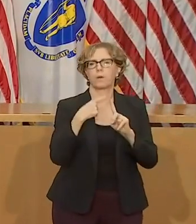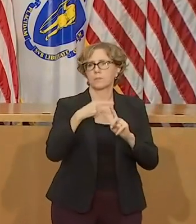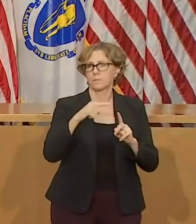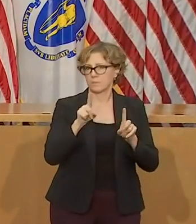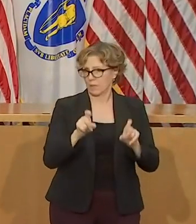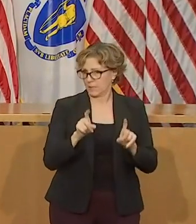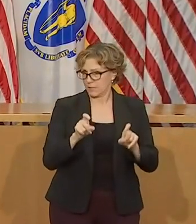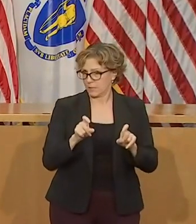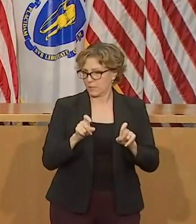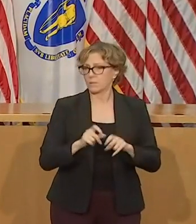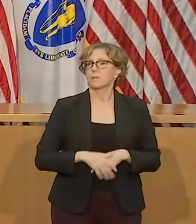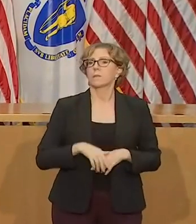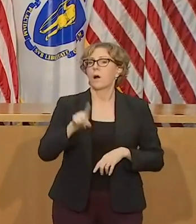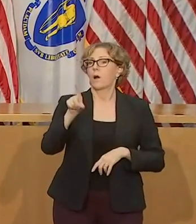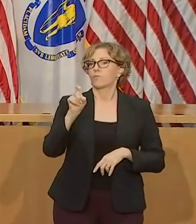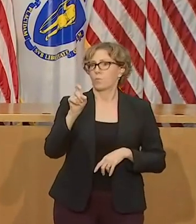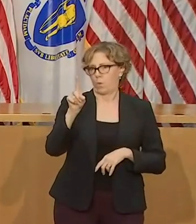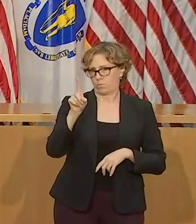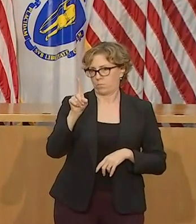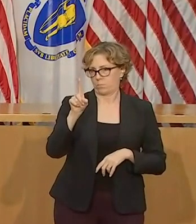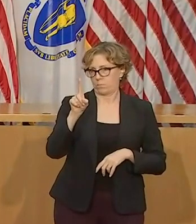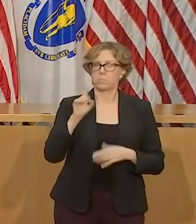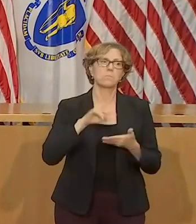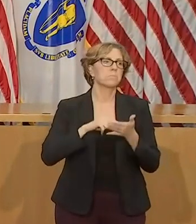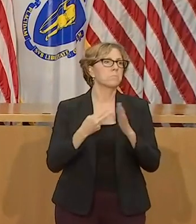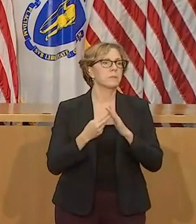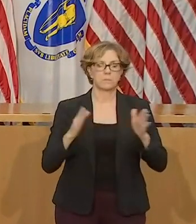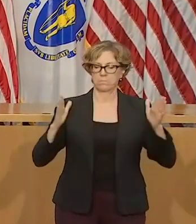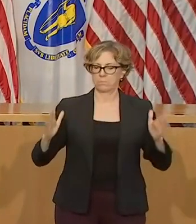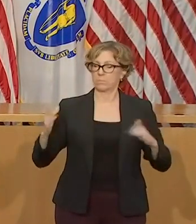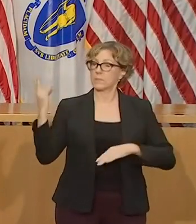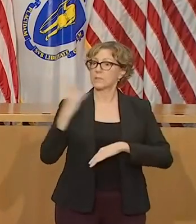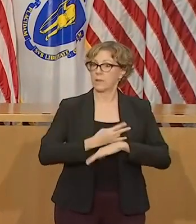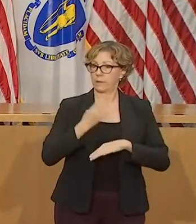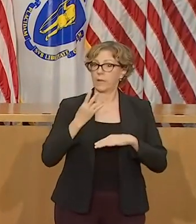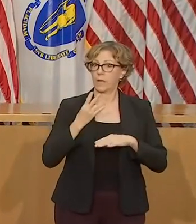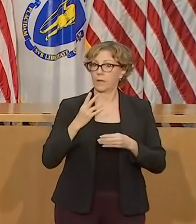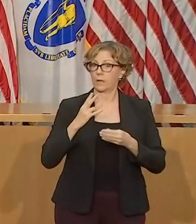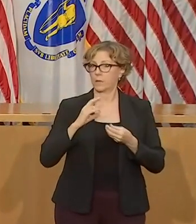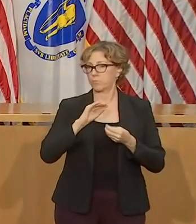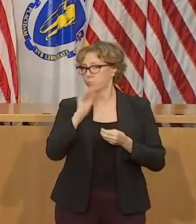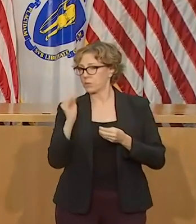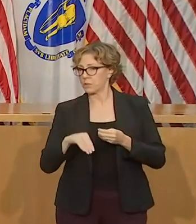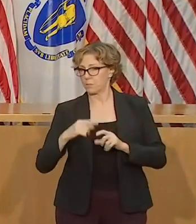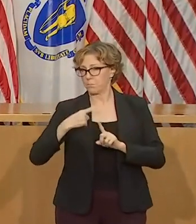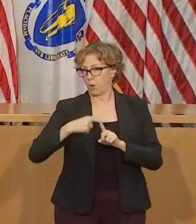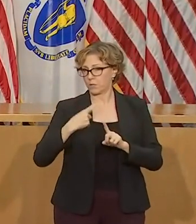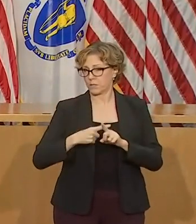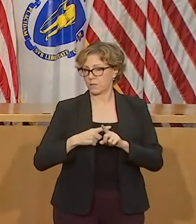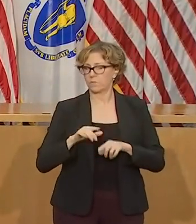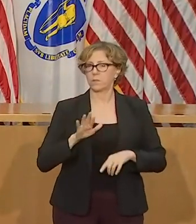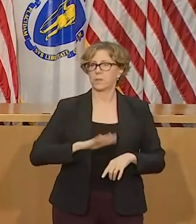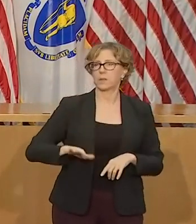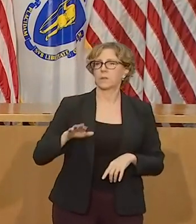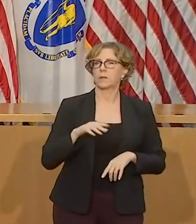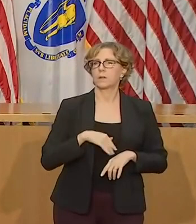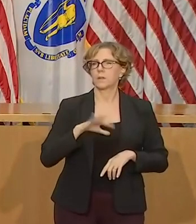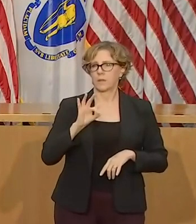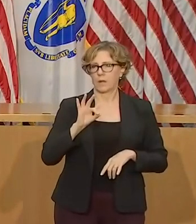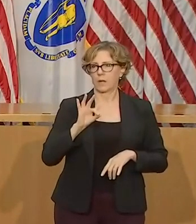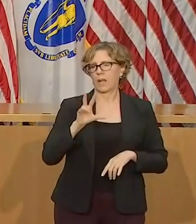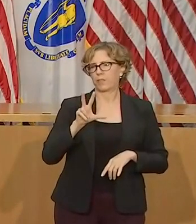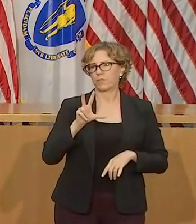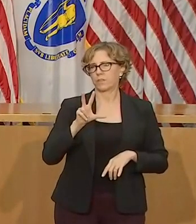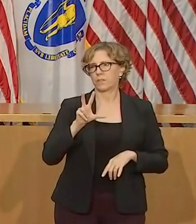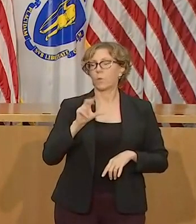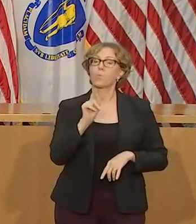7-day average for the positive rate remains at about 1.9%. That represents about a 93% decrease